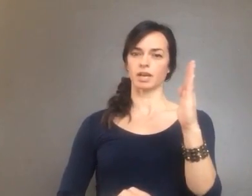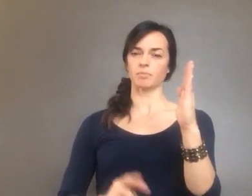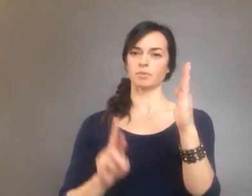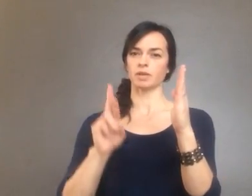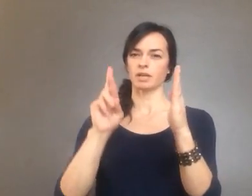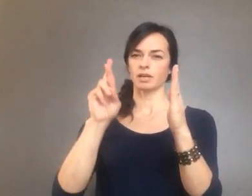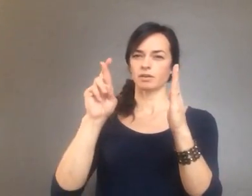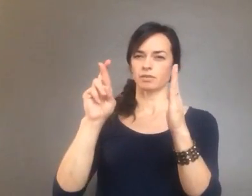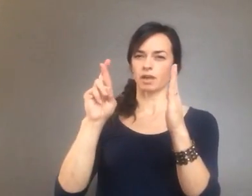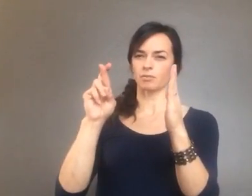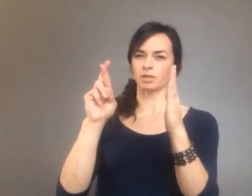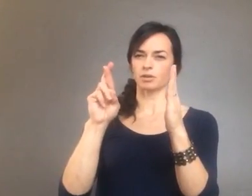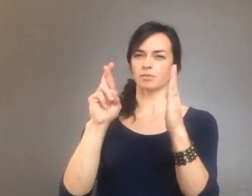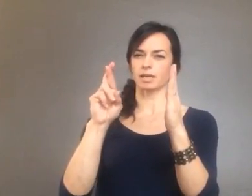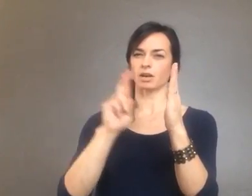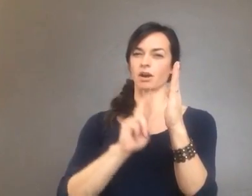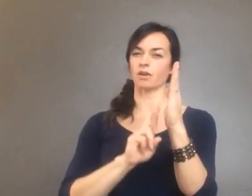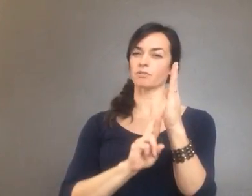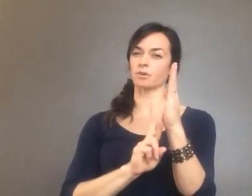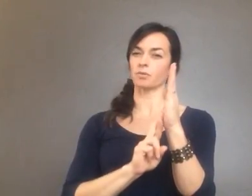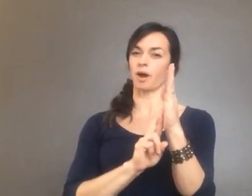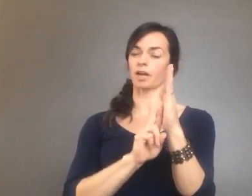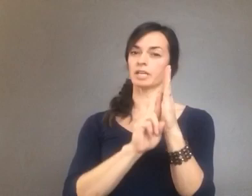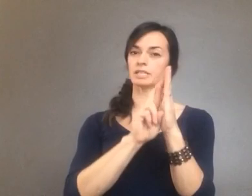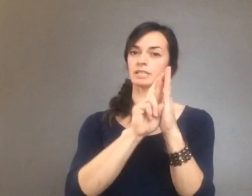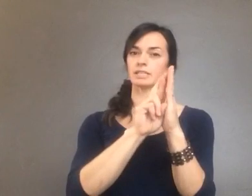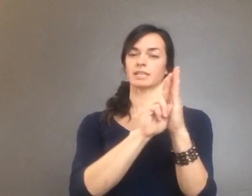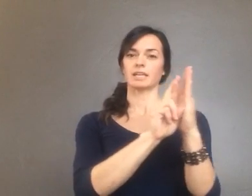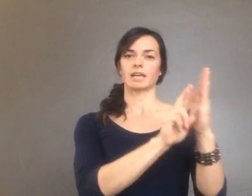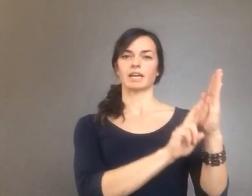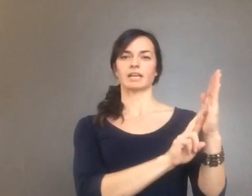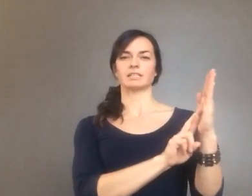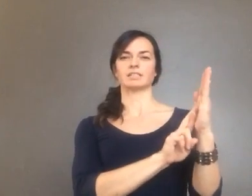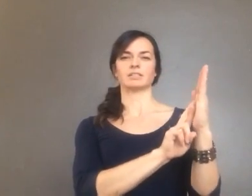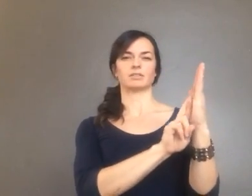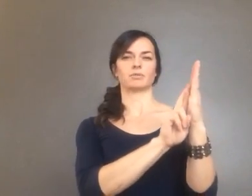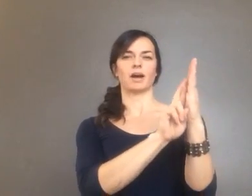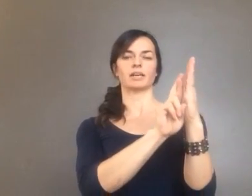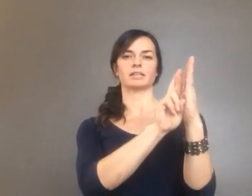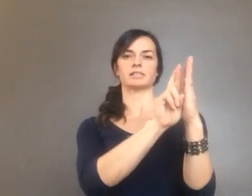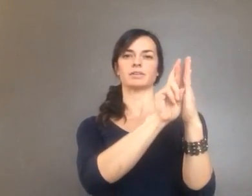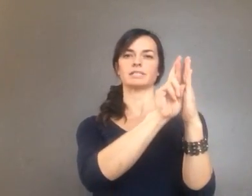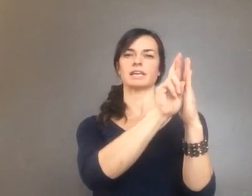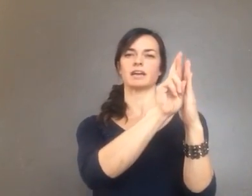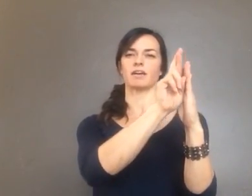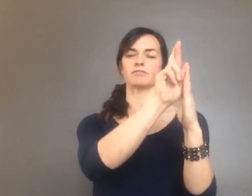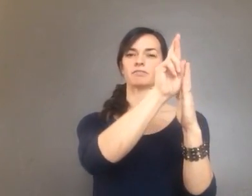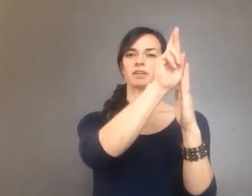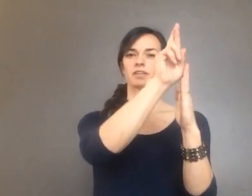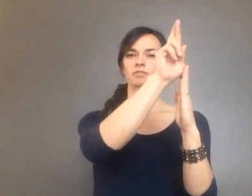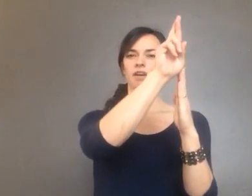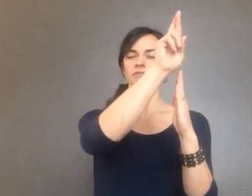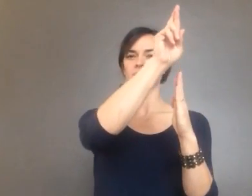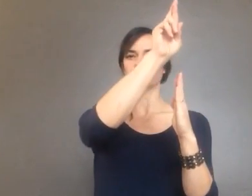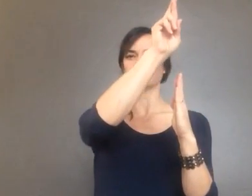up. The other one you're going to make an R for a rocket. And your rocket is going to take off and lift off into the